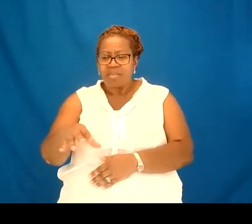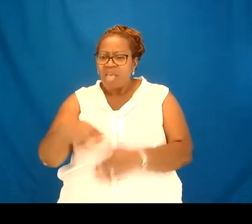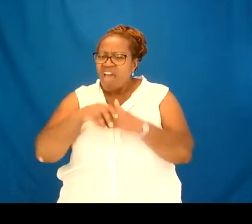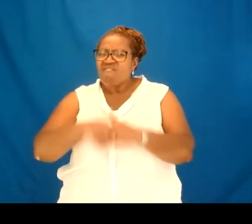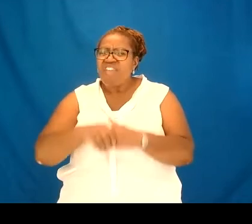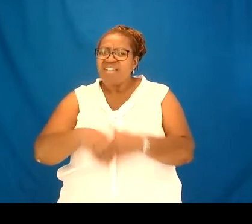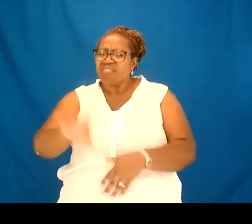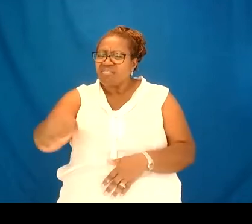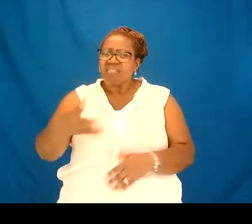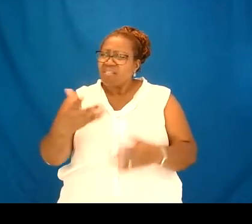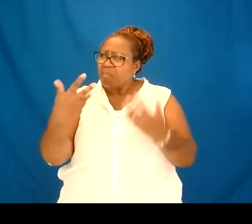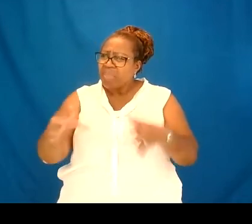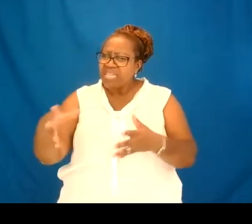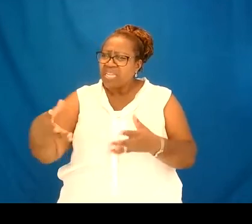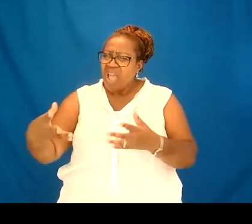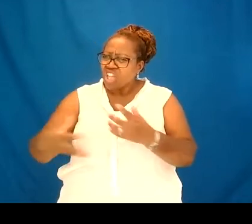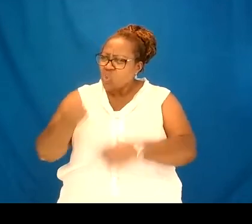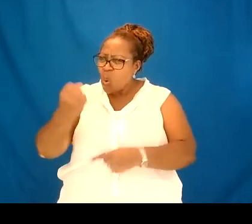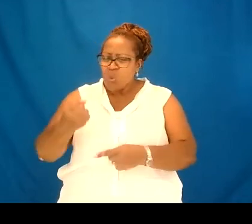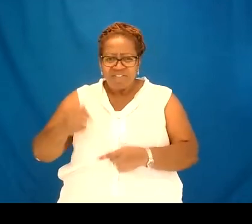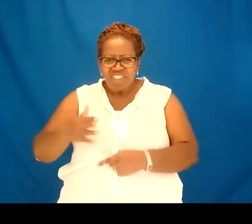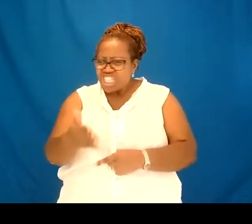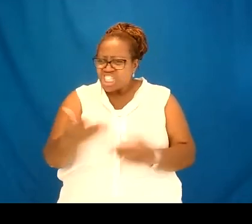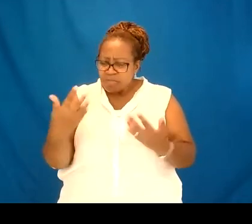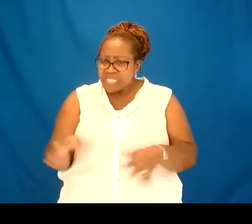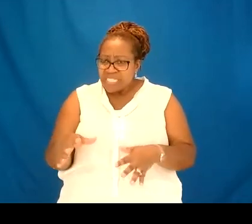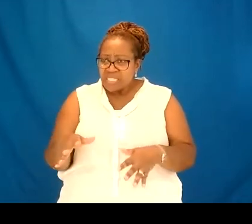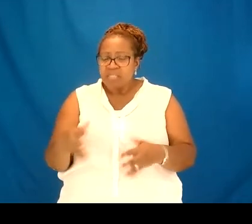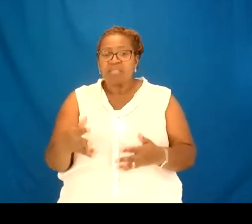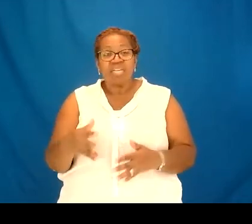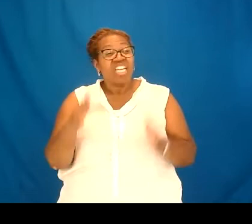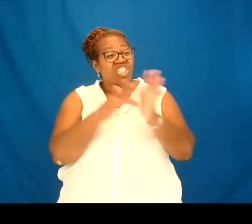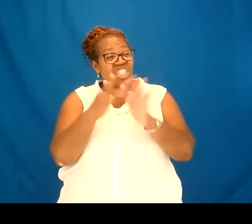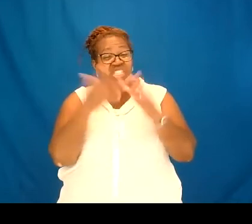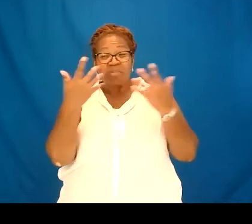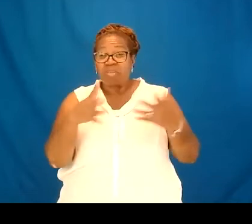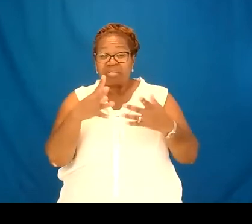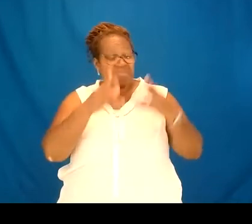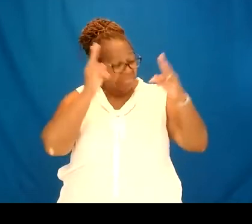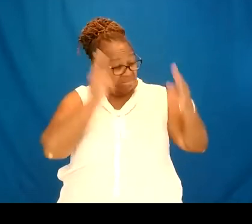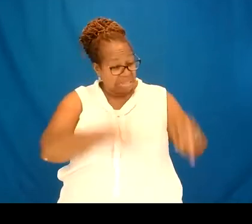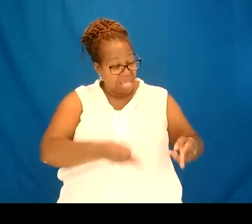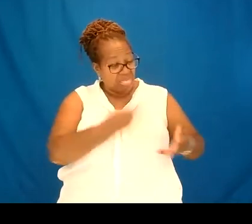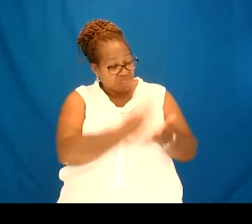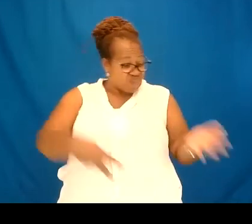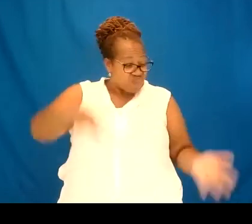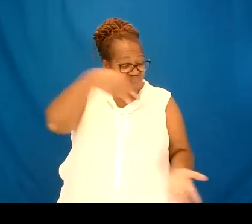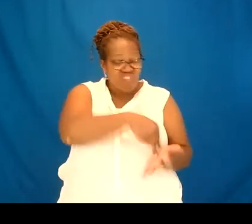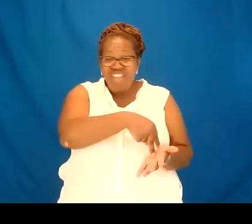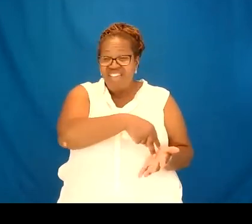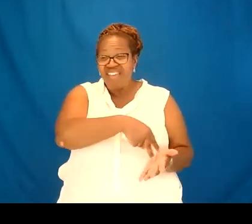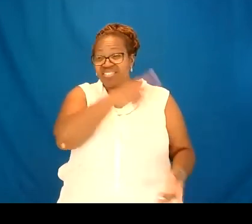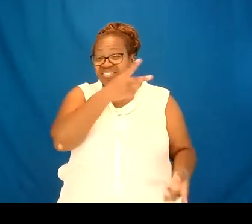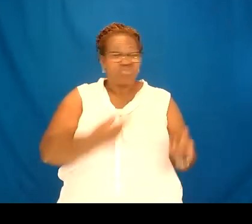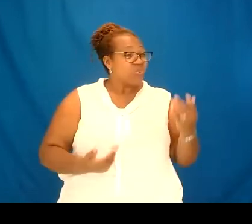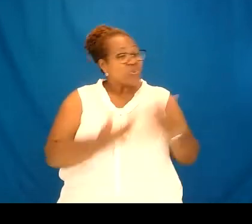any fish?" Jesus, the Lord of Lords, who has just conquered sin and death, starts the conversation on Peter's